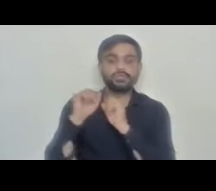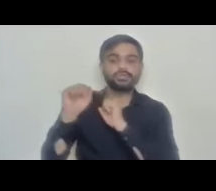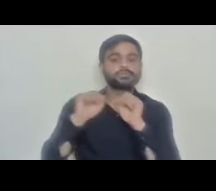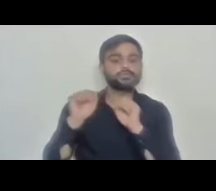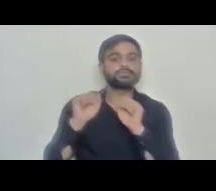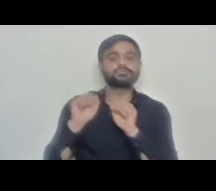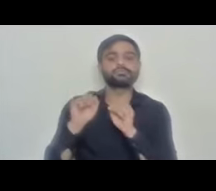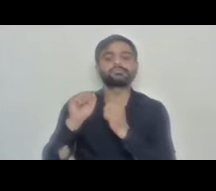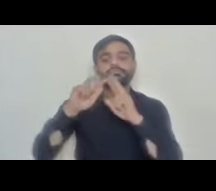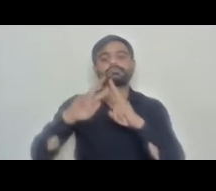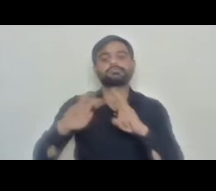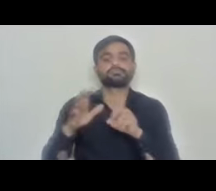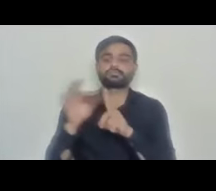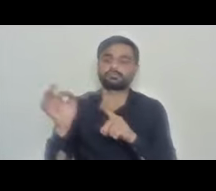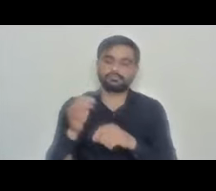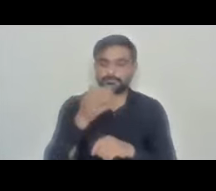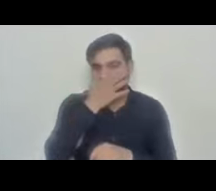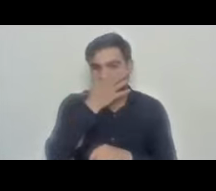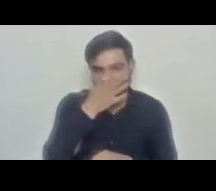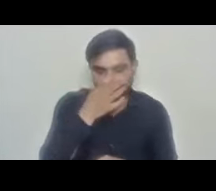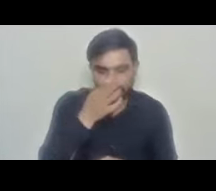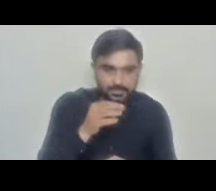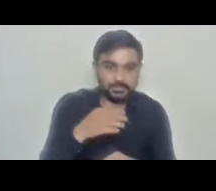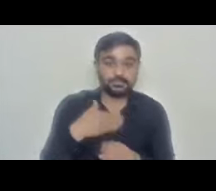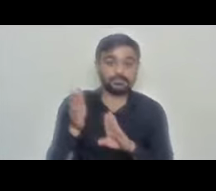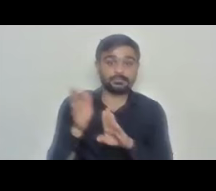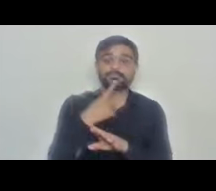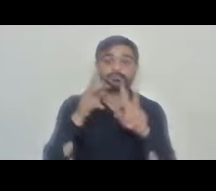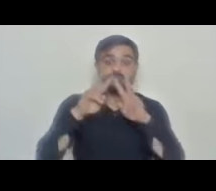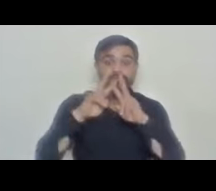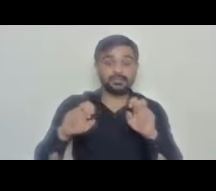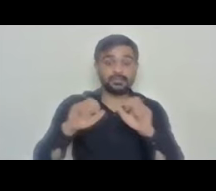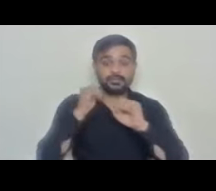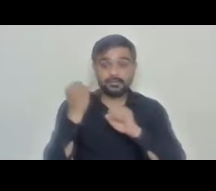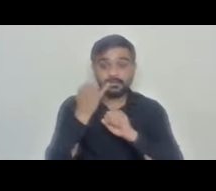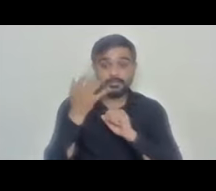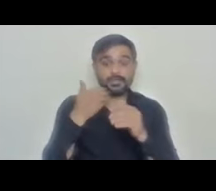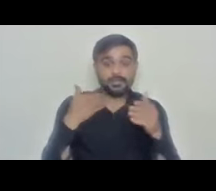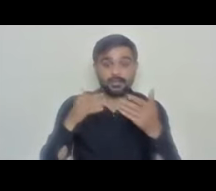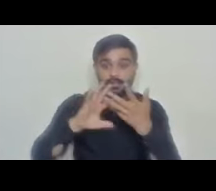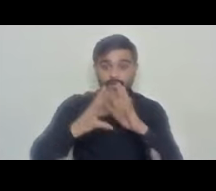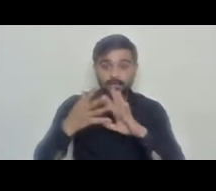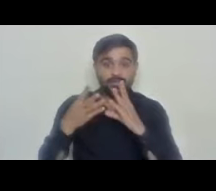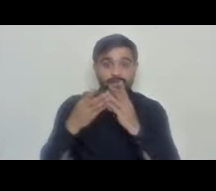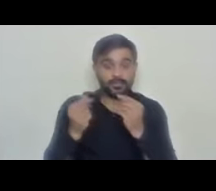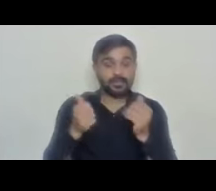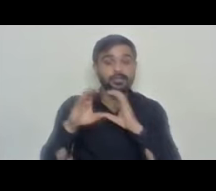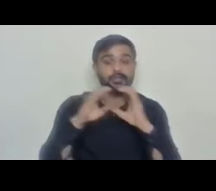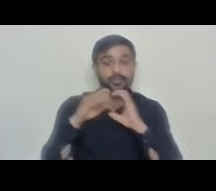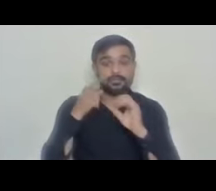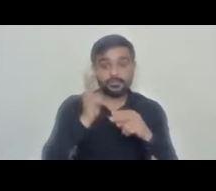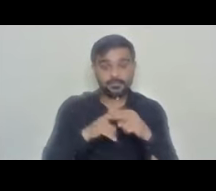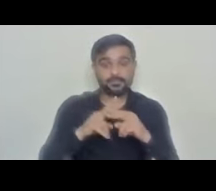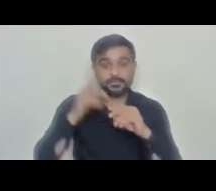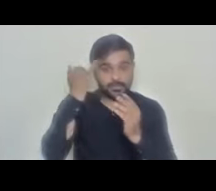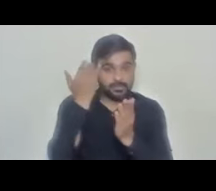take up research. As I said, research, your research findings, your conclusions, your interpretations, your